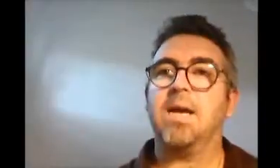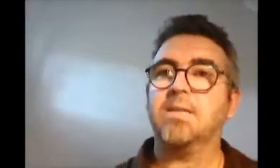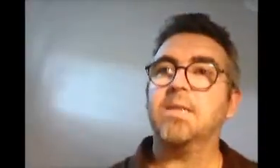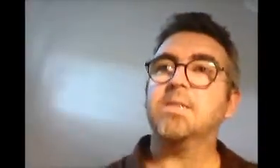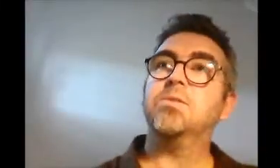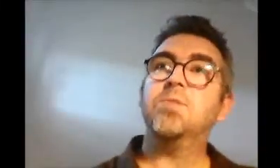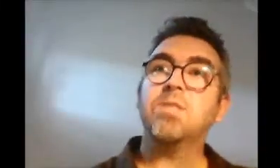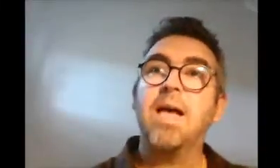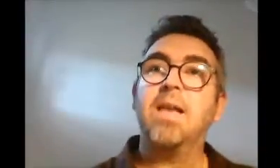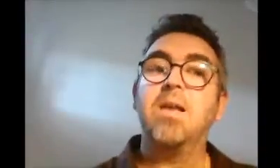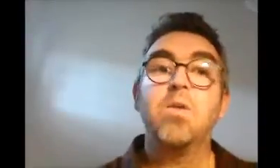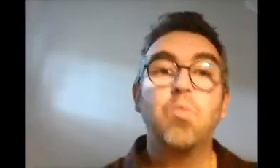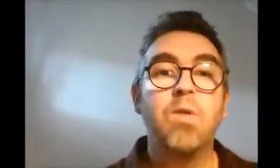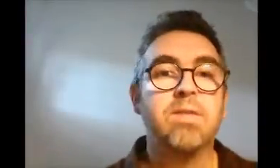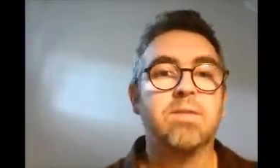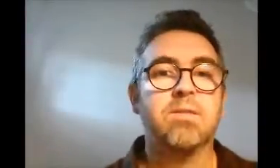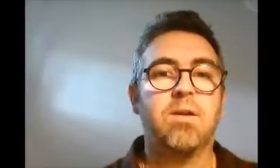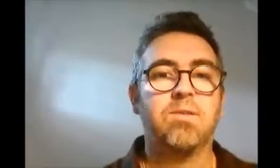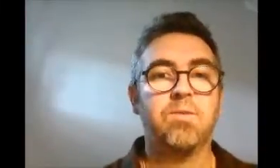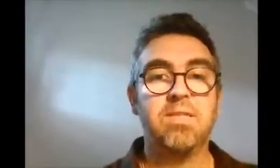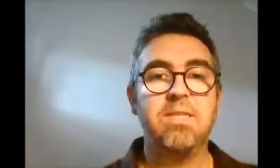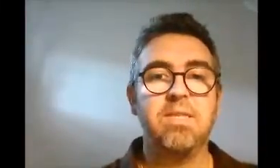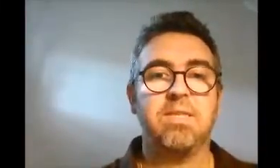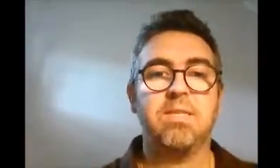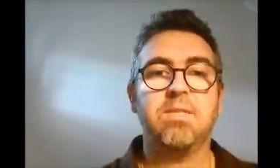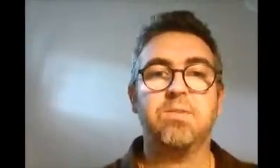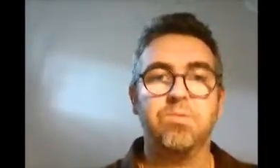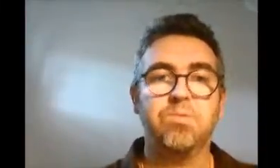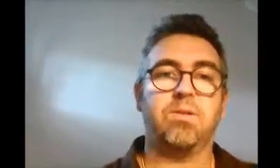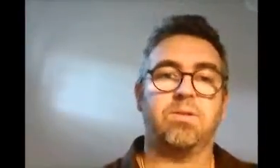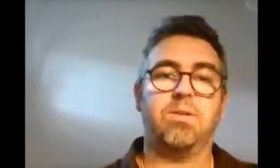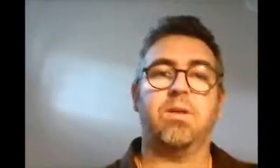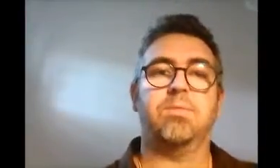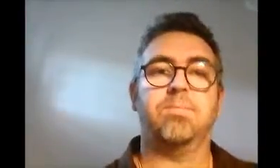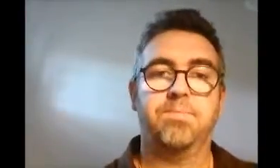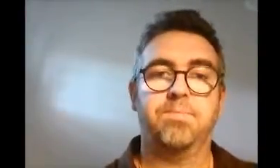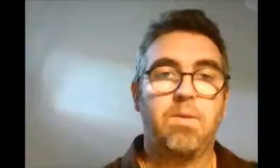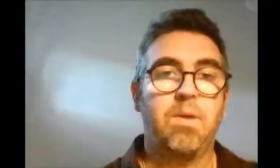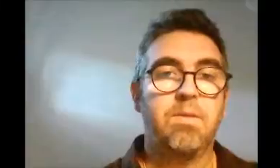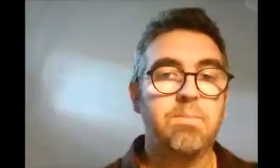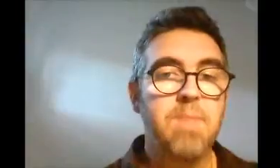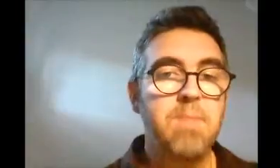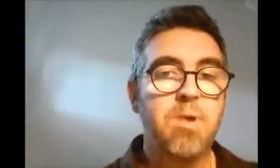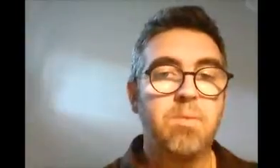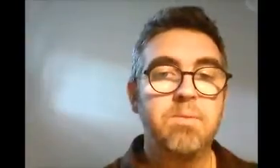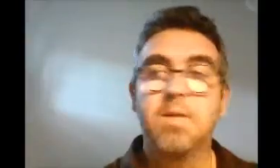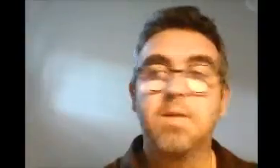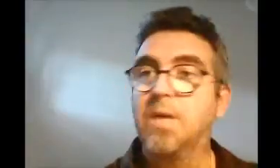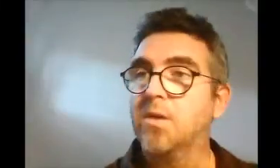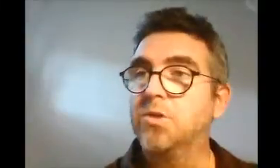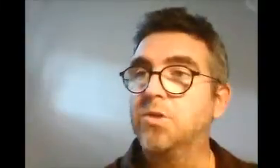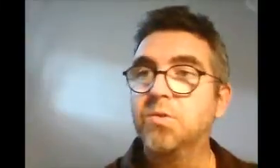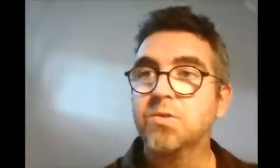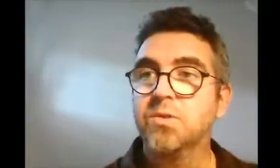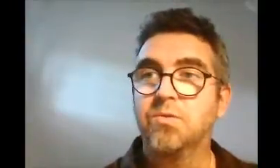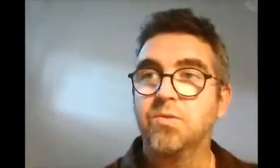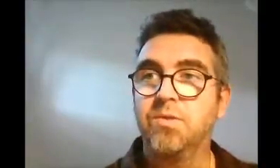task is to tell where is a star, so the distance to a star. The main problem is that we cannot use